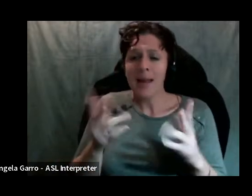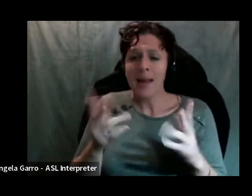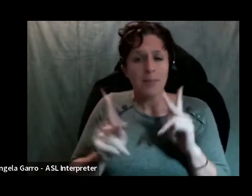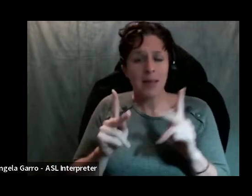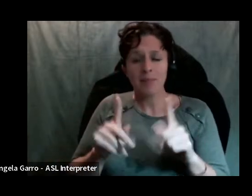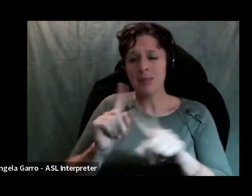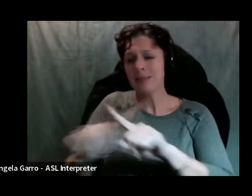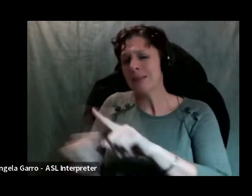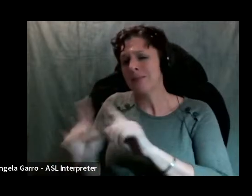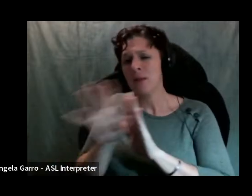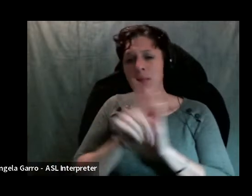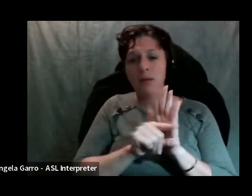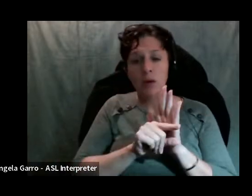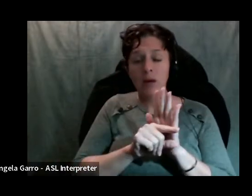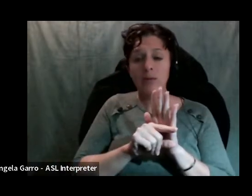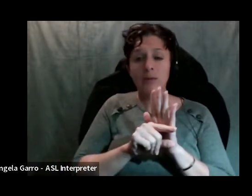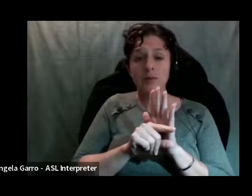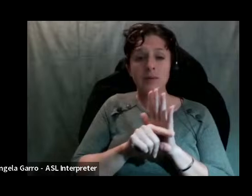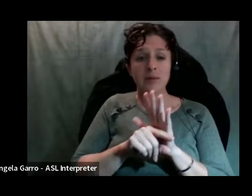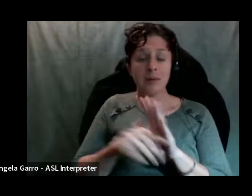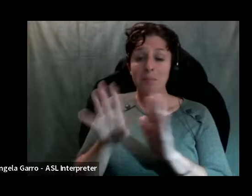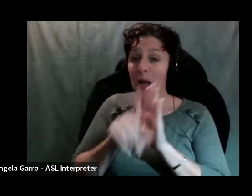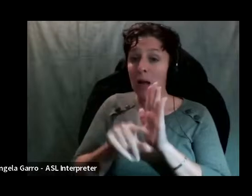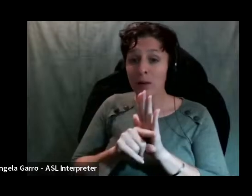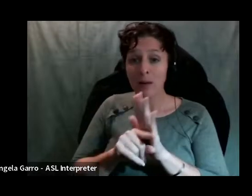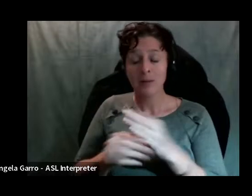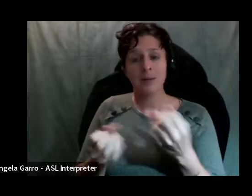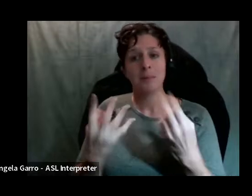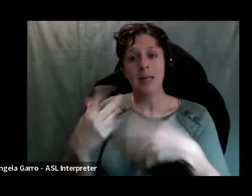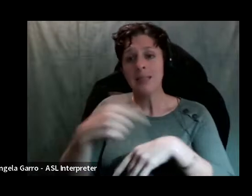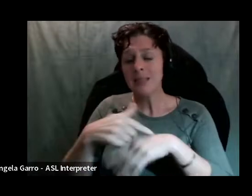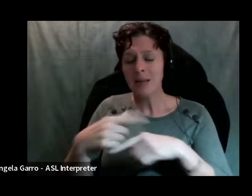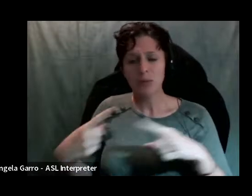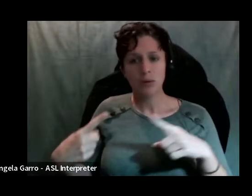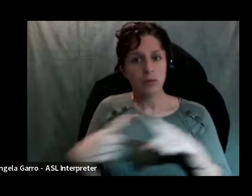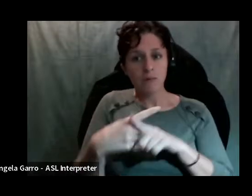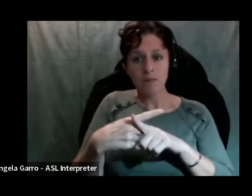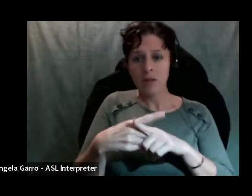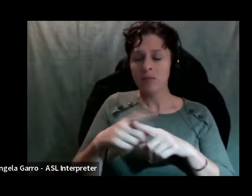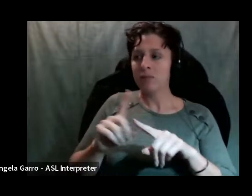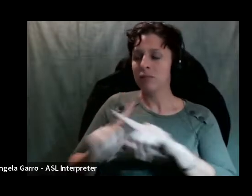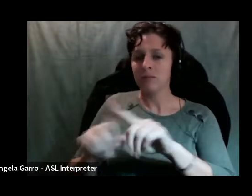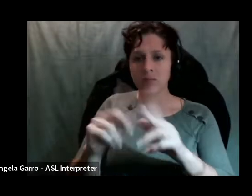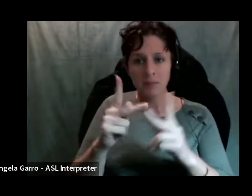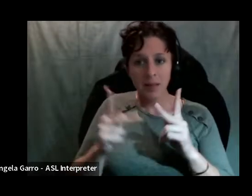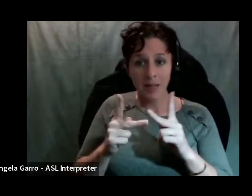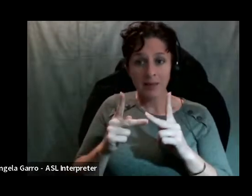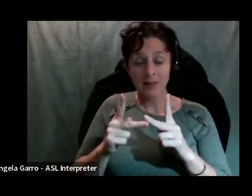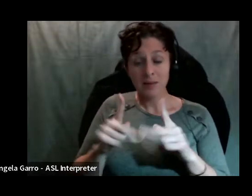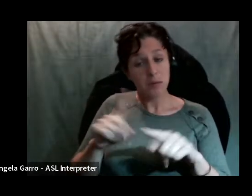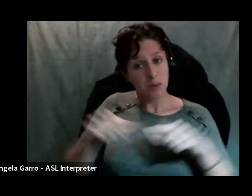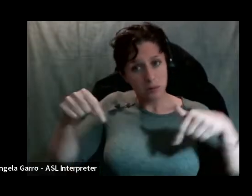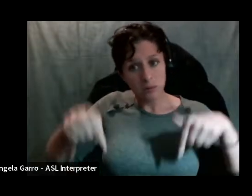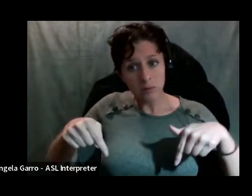backgrounds that many times are in conflict in the place they come from, and here they need to live together.